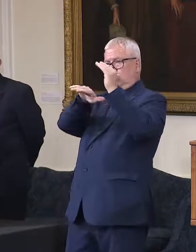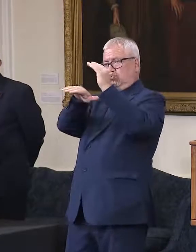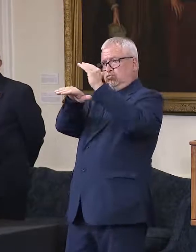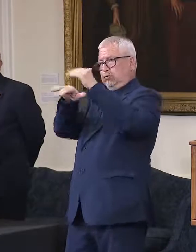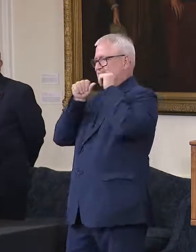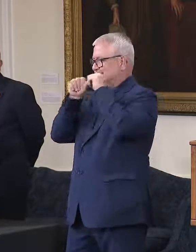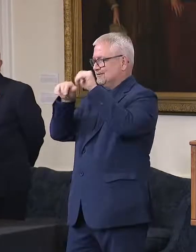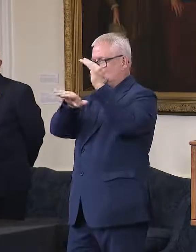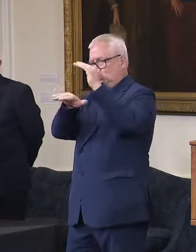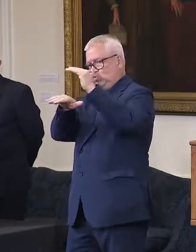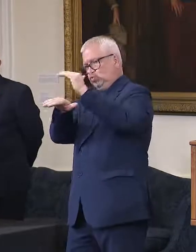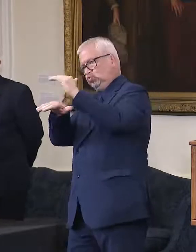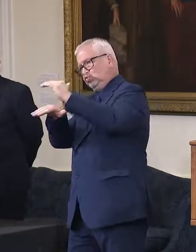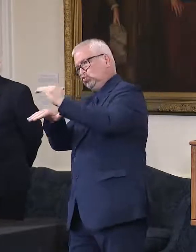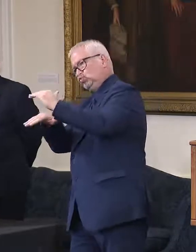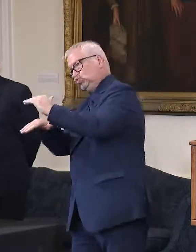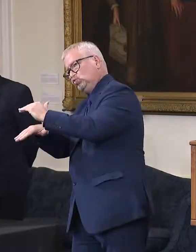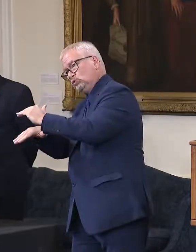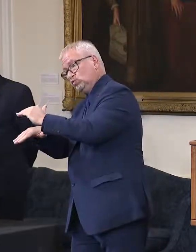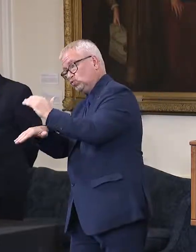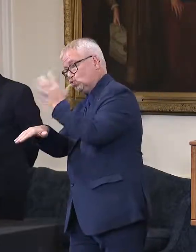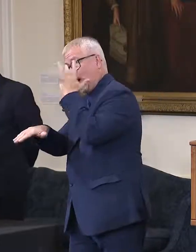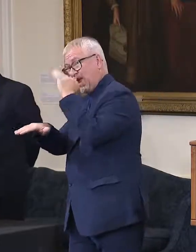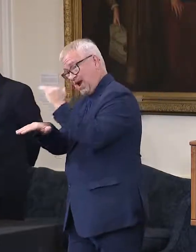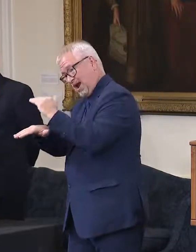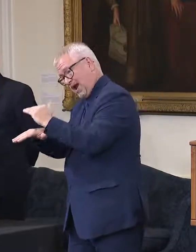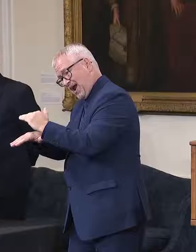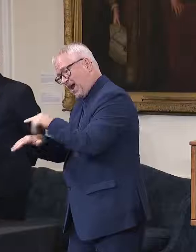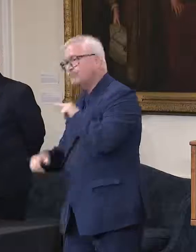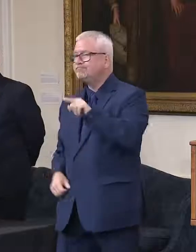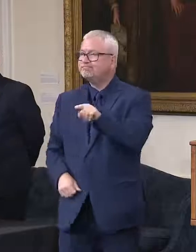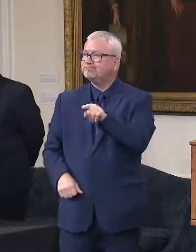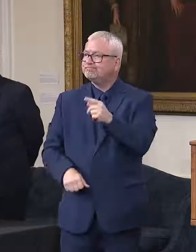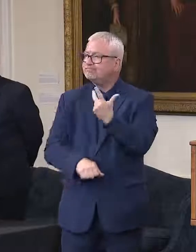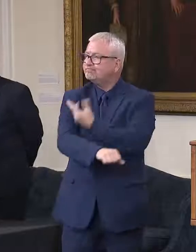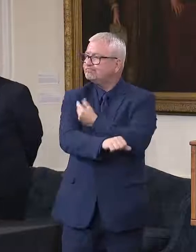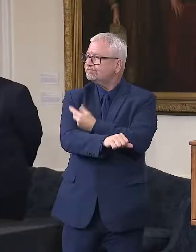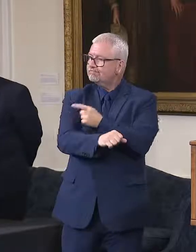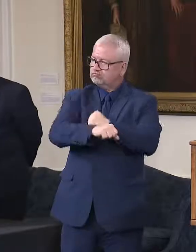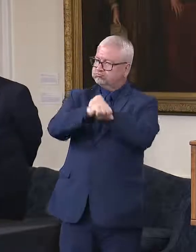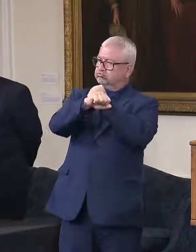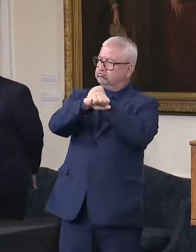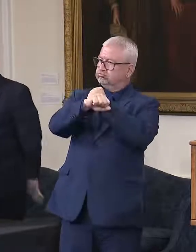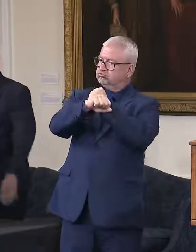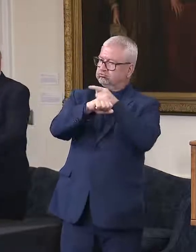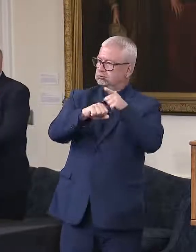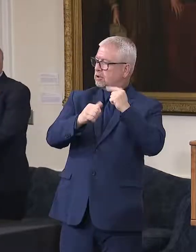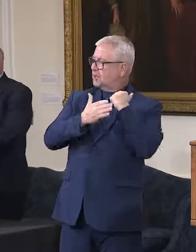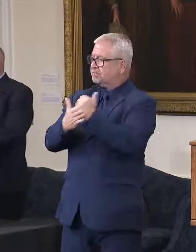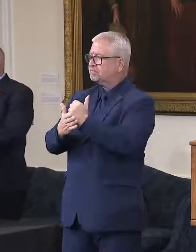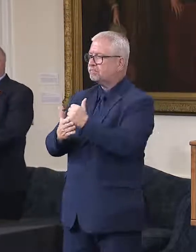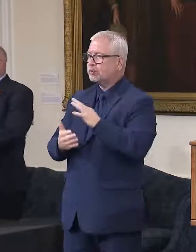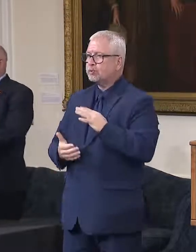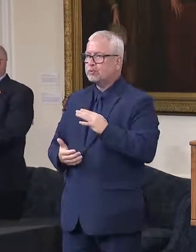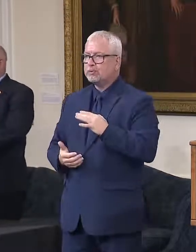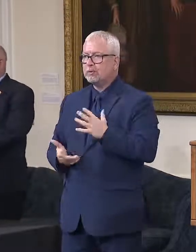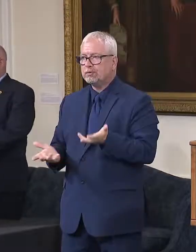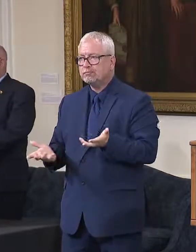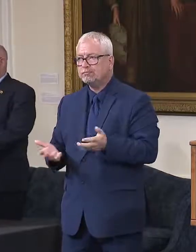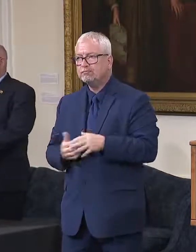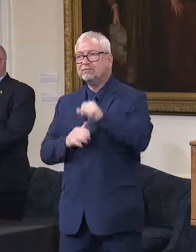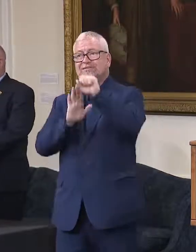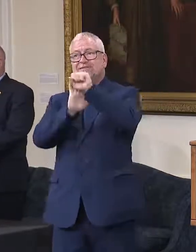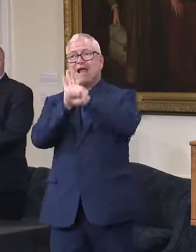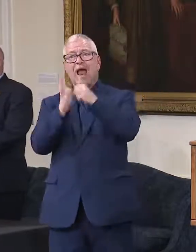state because of how well these vaccines are protecting us. Maryland's economy is open because of how well